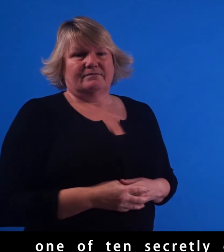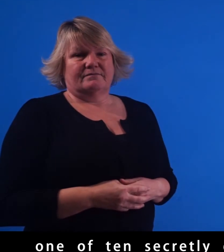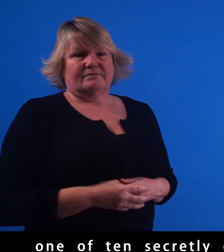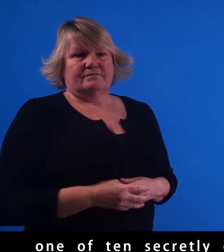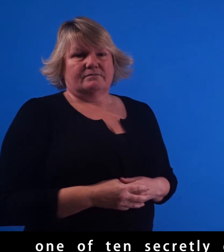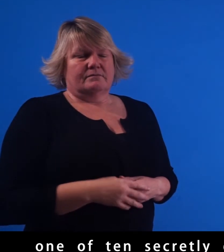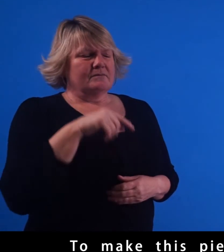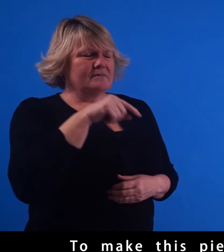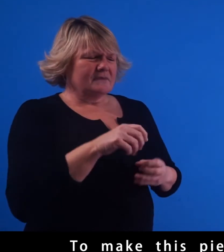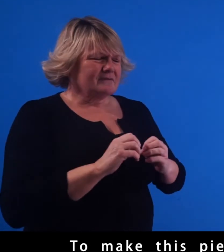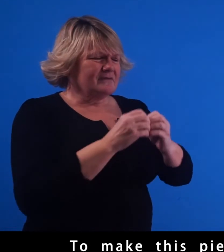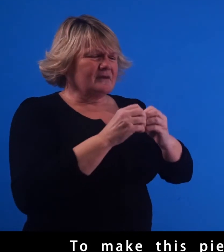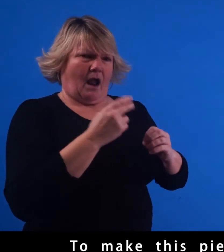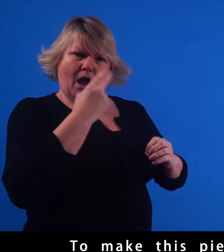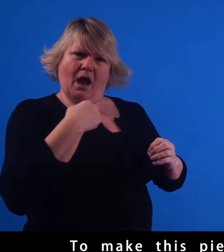2011.